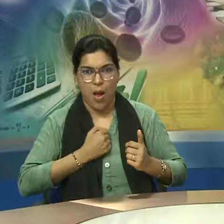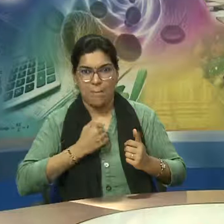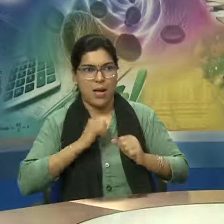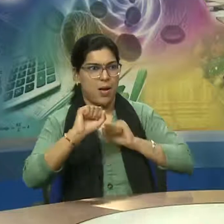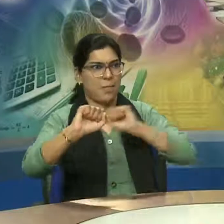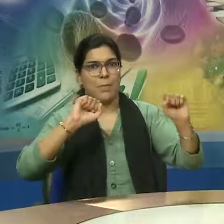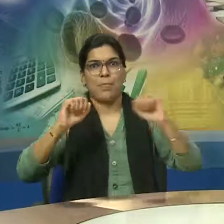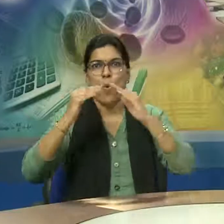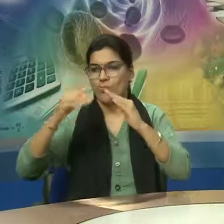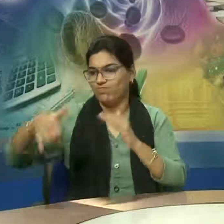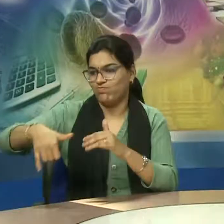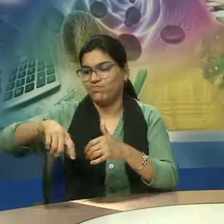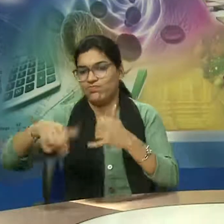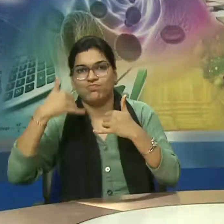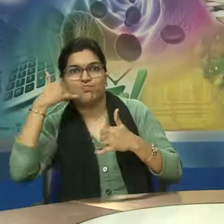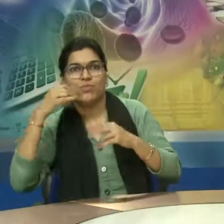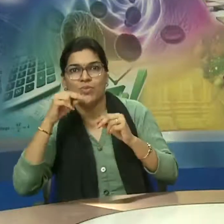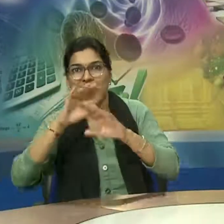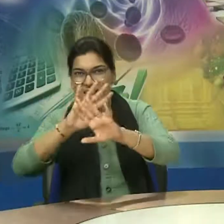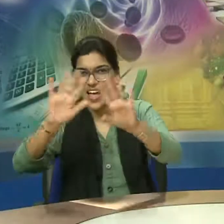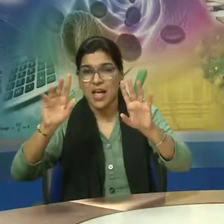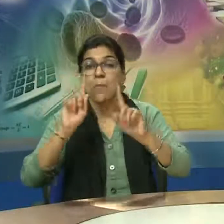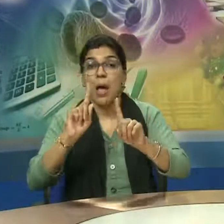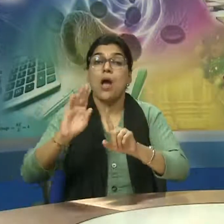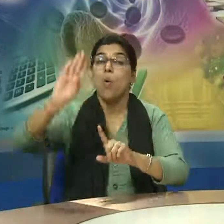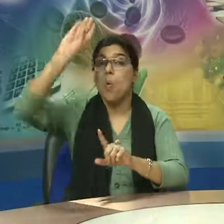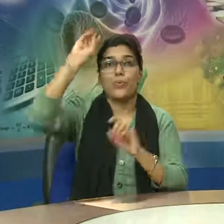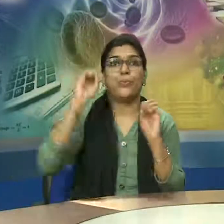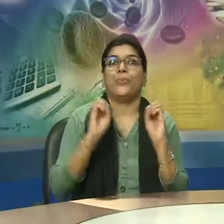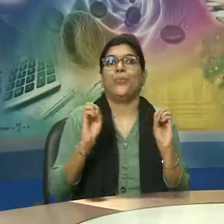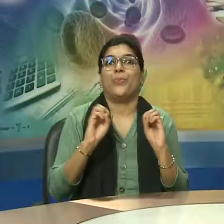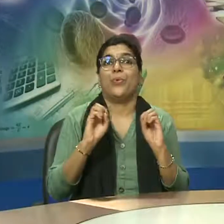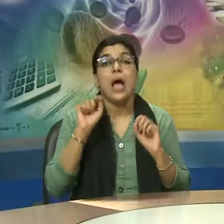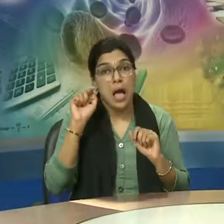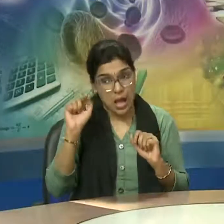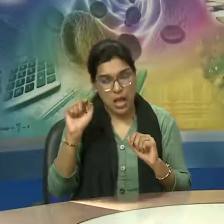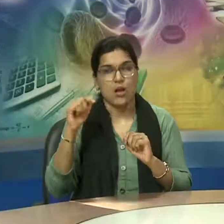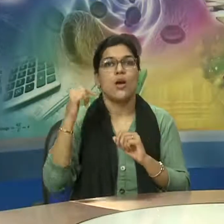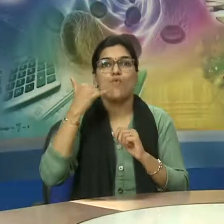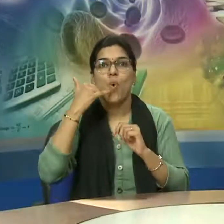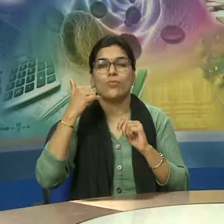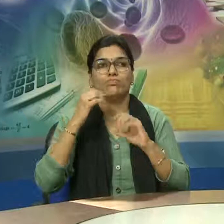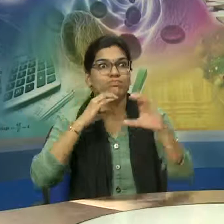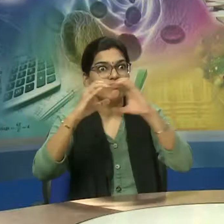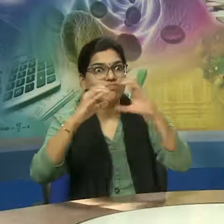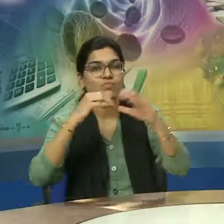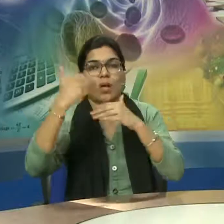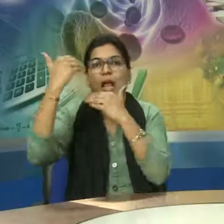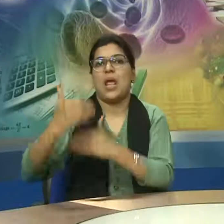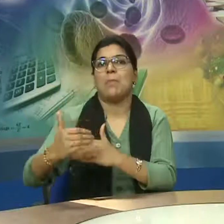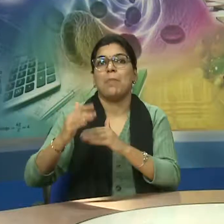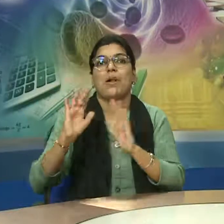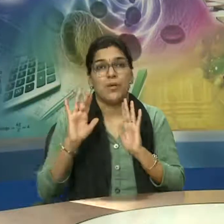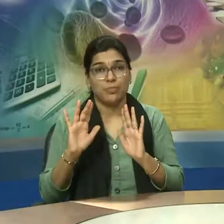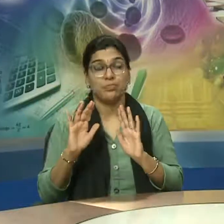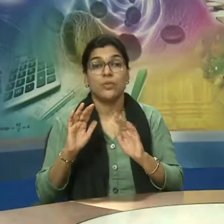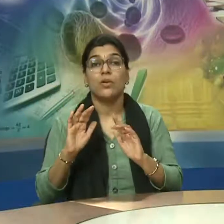guest. Now it's very easy because of technology to communicate,